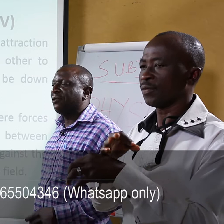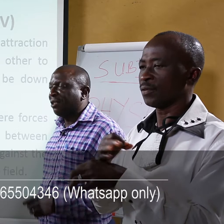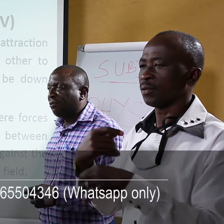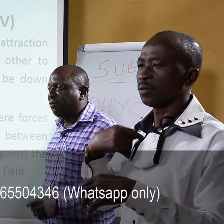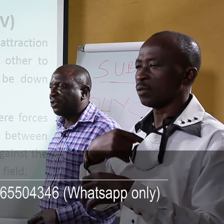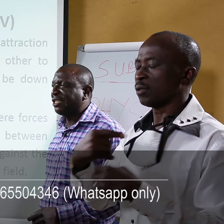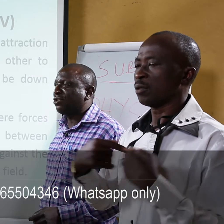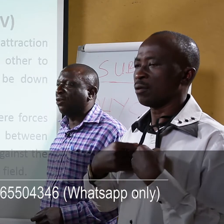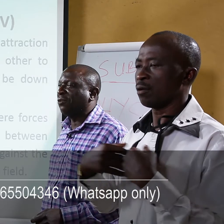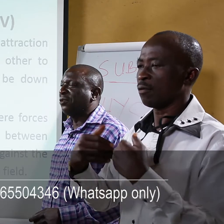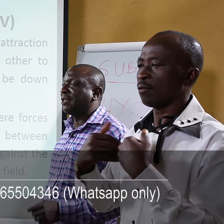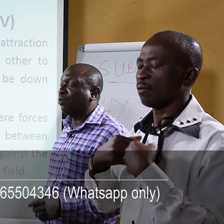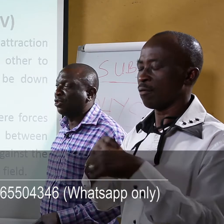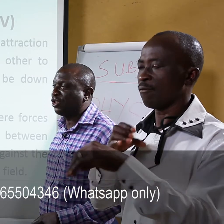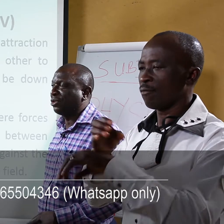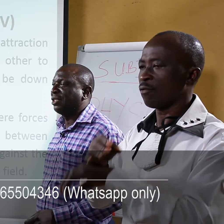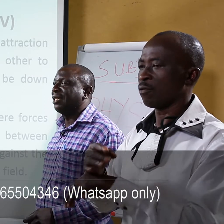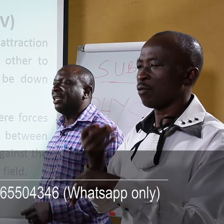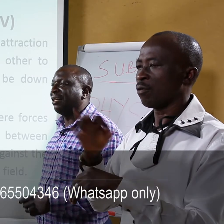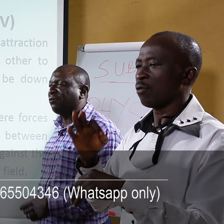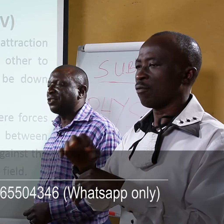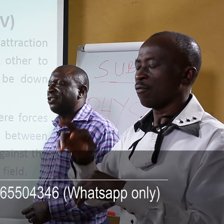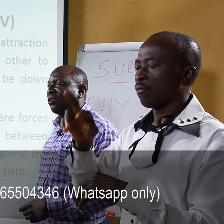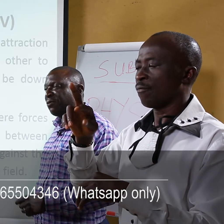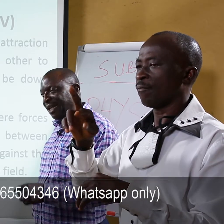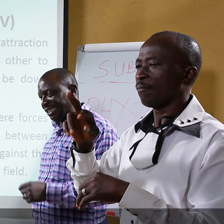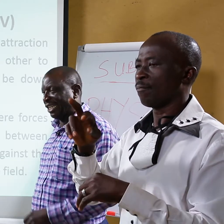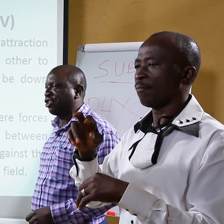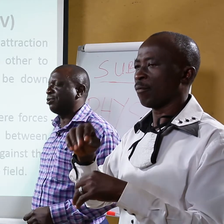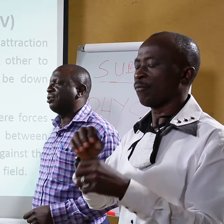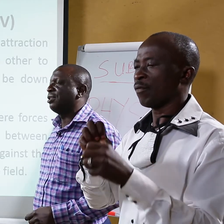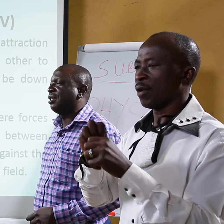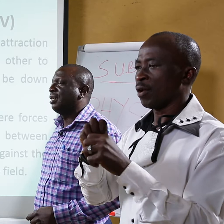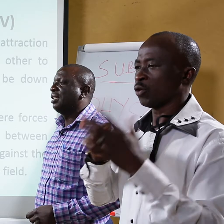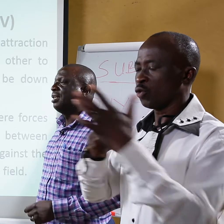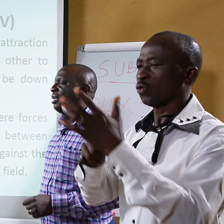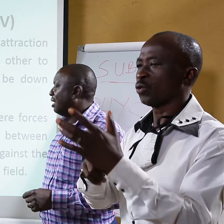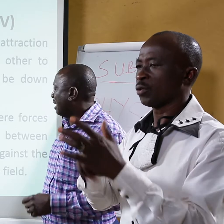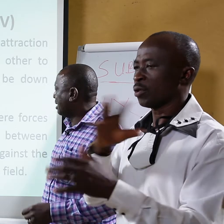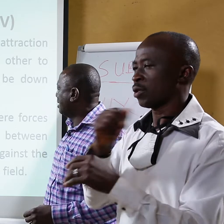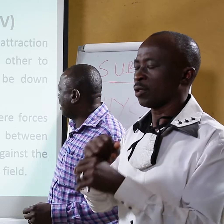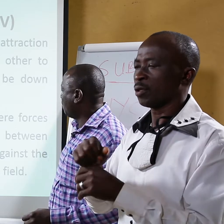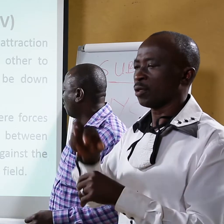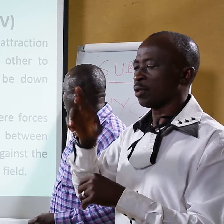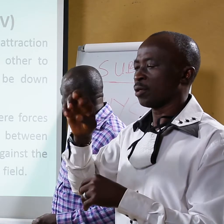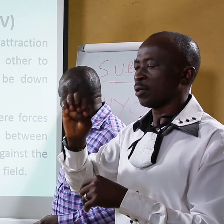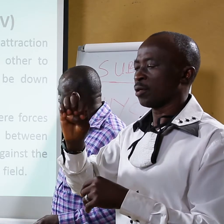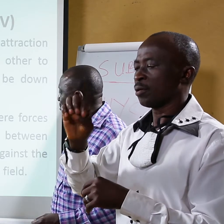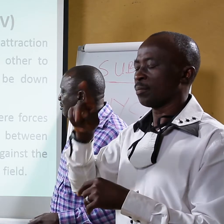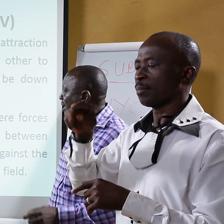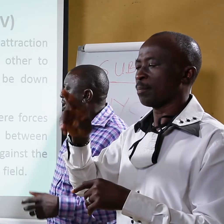have forces of repulsion and forces of attraction. And